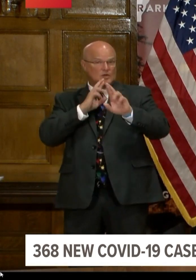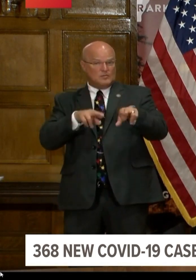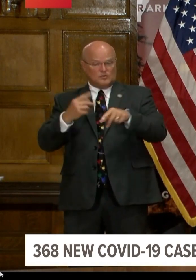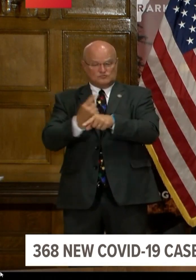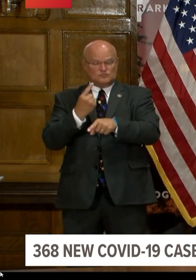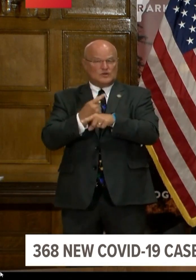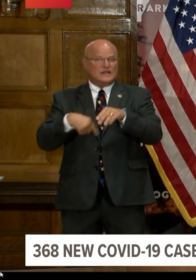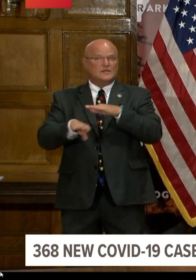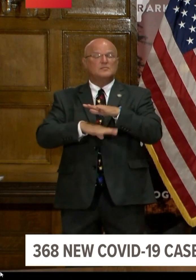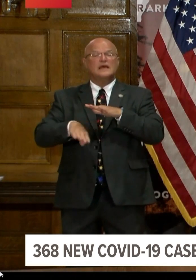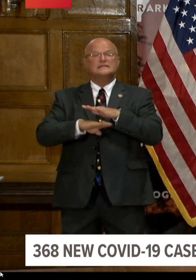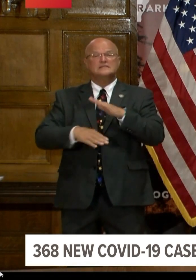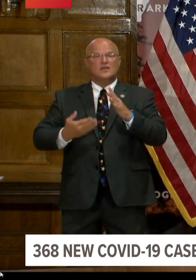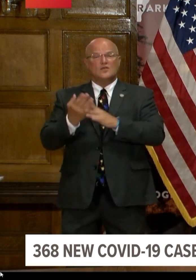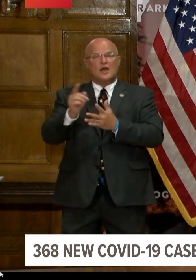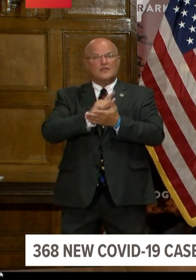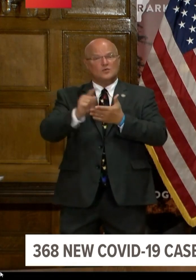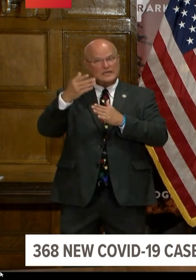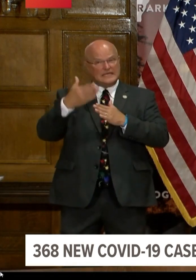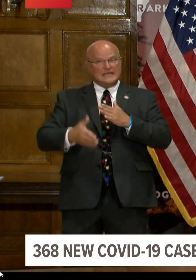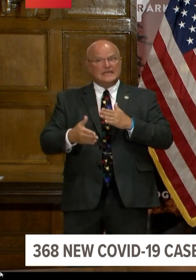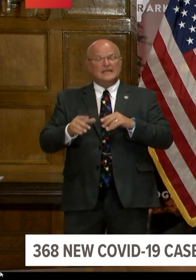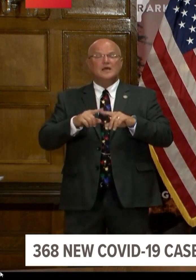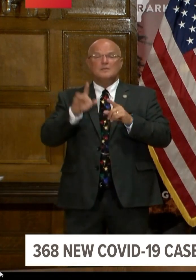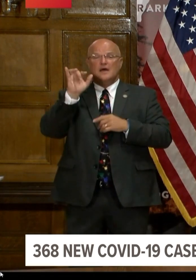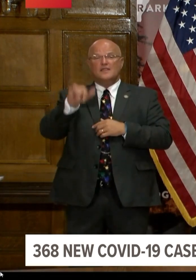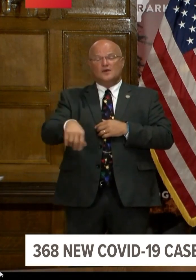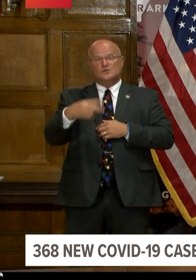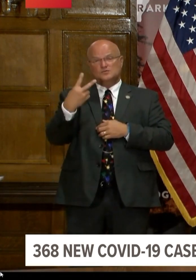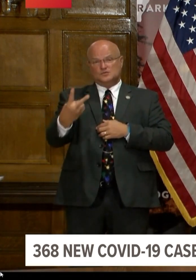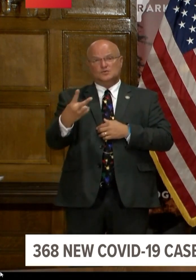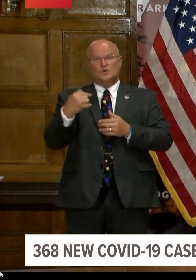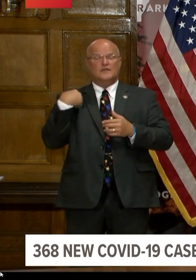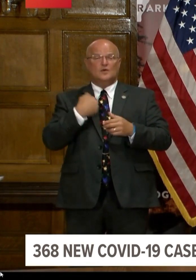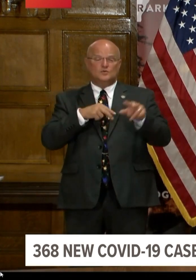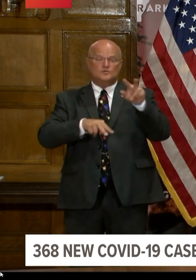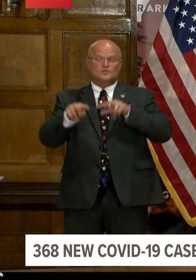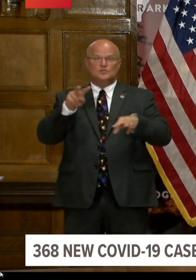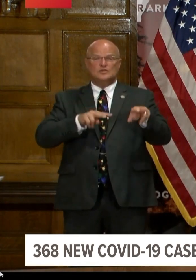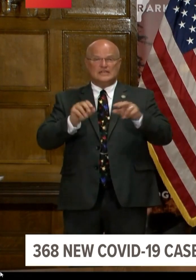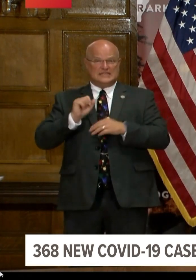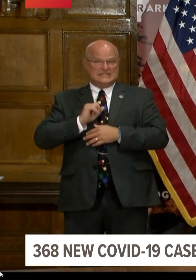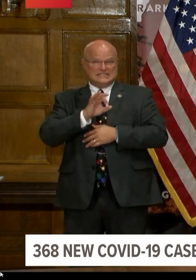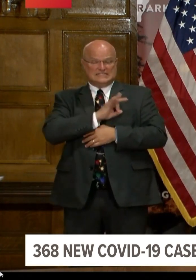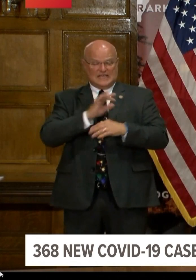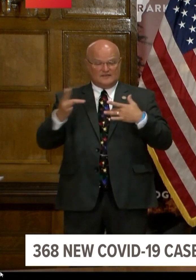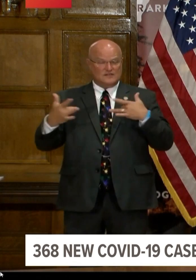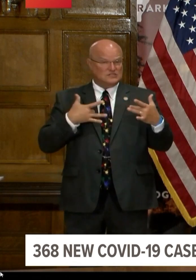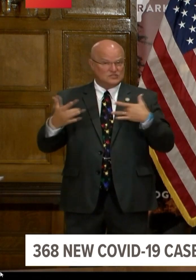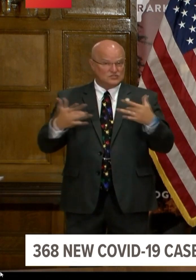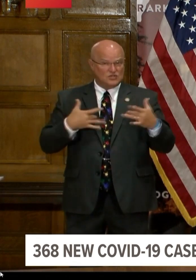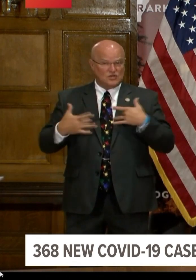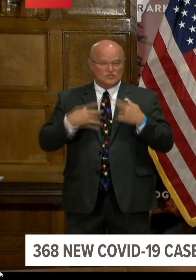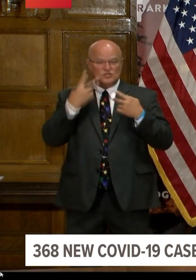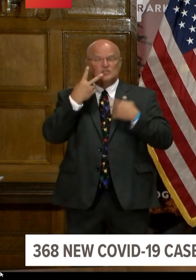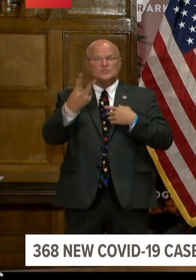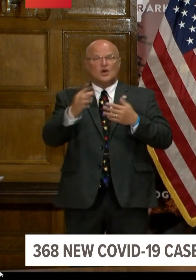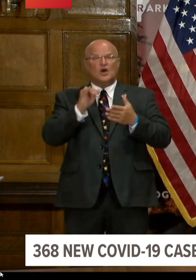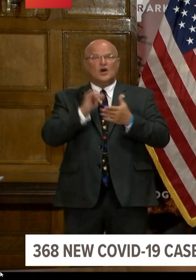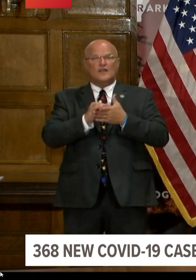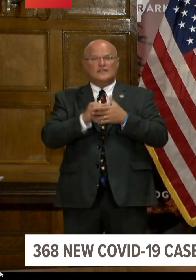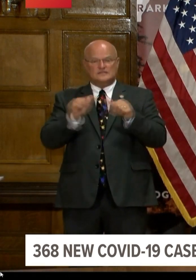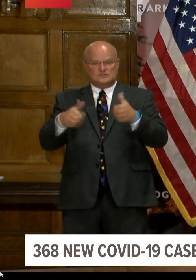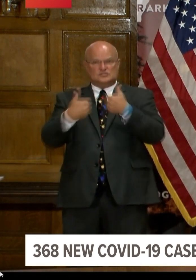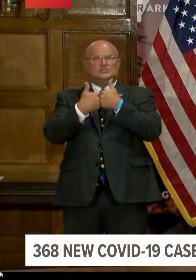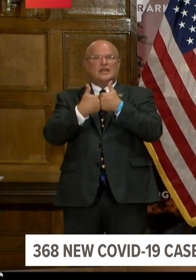regular basis throughout the weekend, but those are the 2 that when they looked at their staffing concerns, saw that there would be some